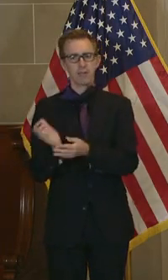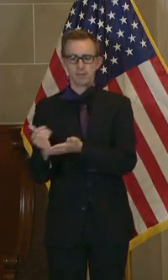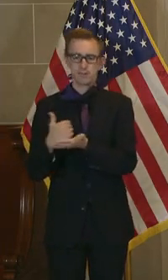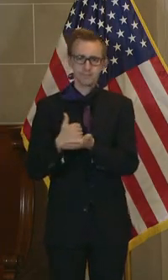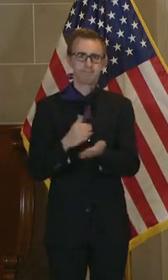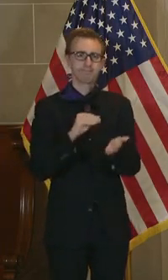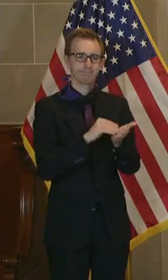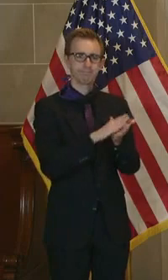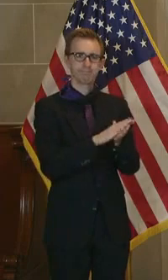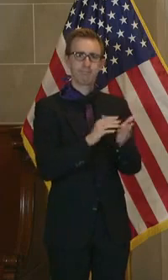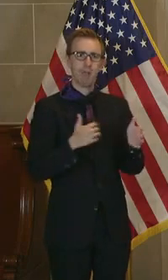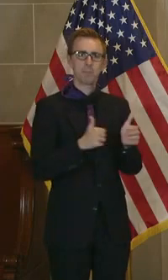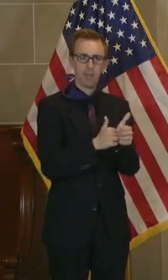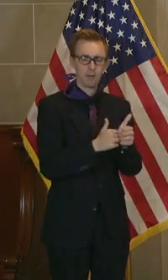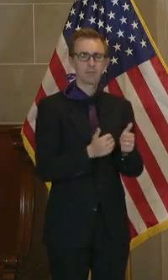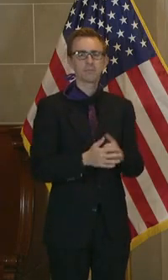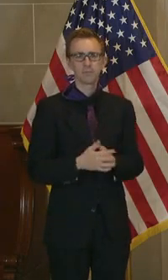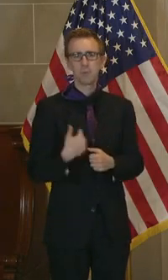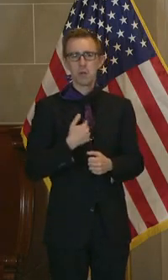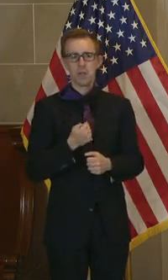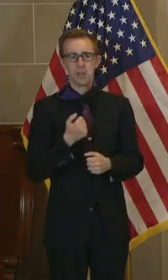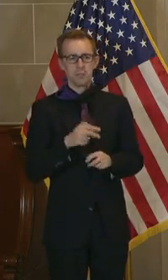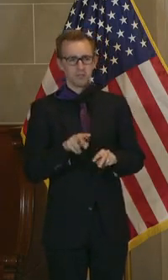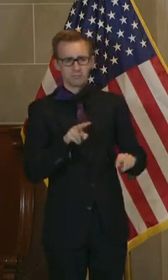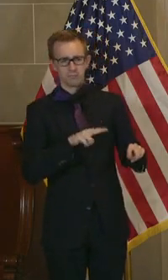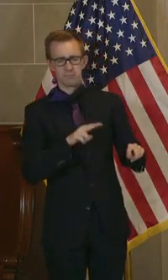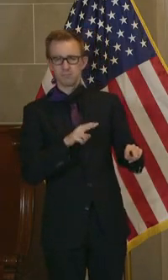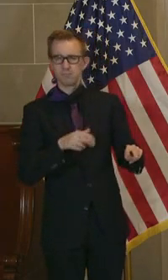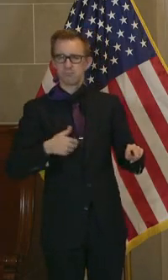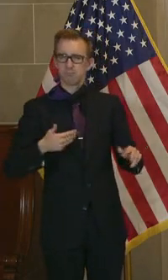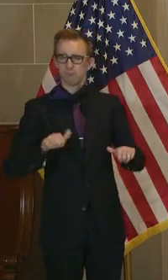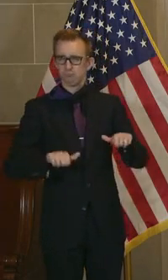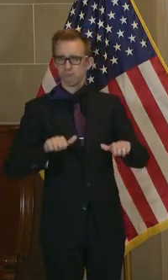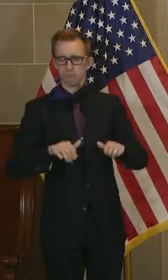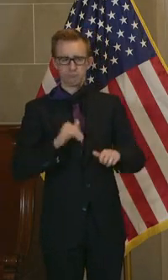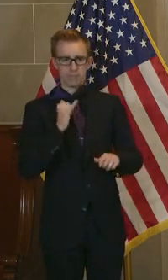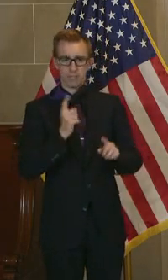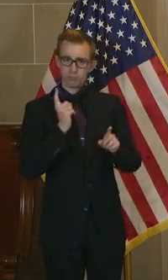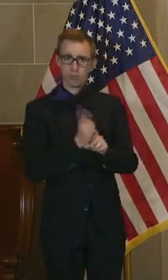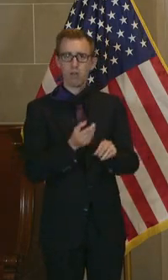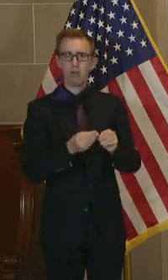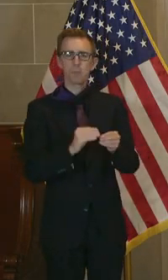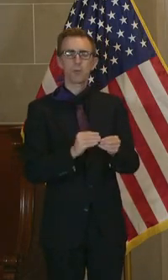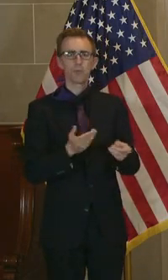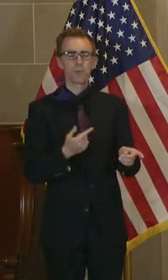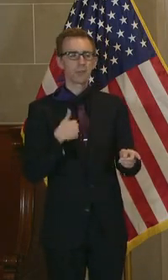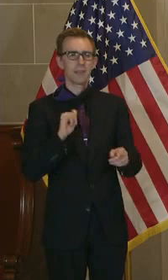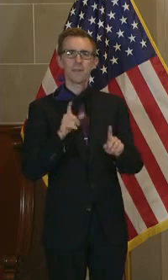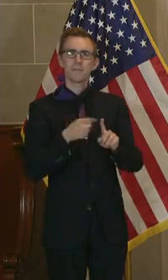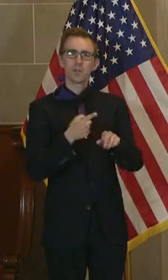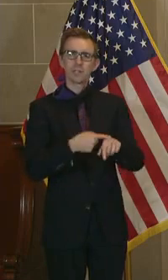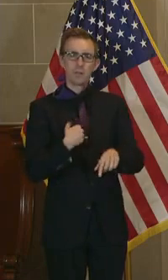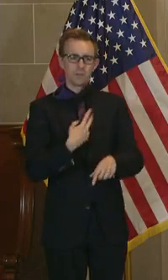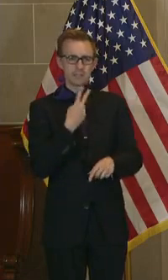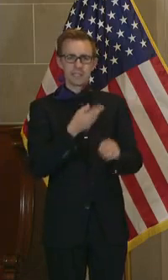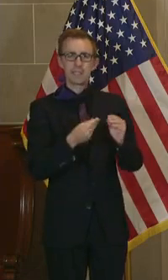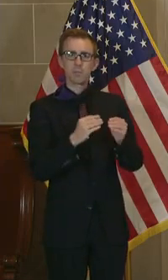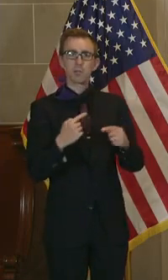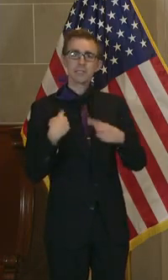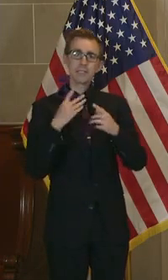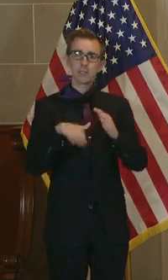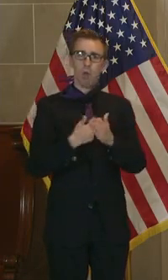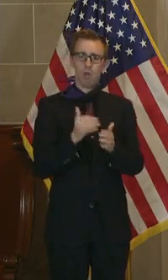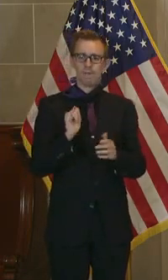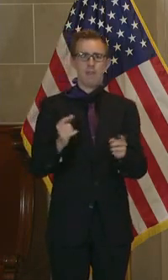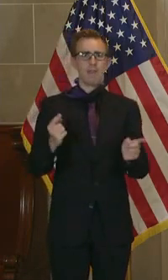there. We were a little skeptical of that when we first seen it. We wasn't for sure of that because it's the first time we'd really seen numbers since all this took